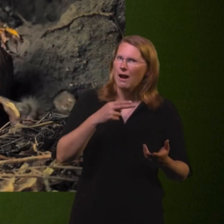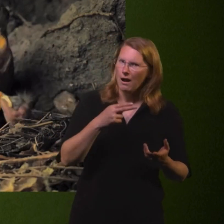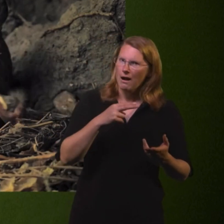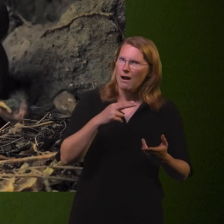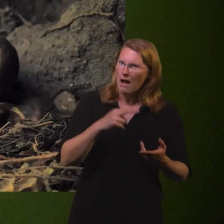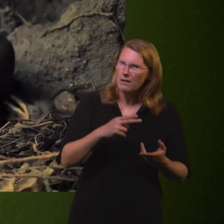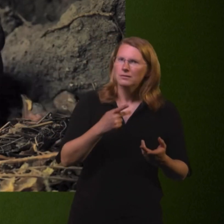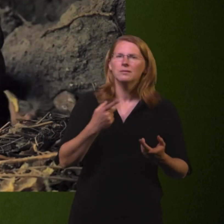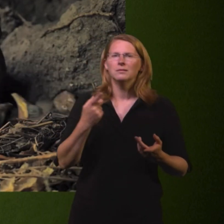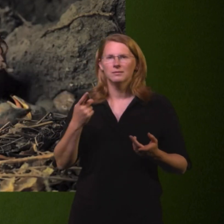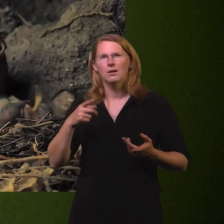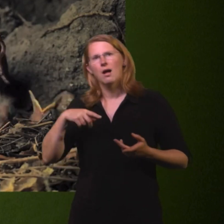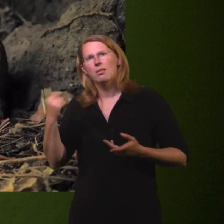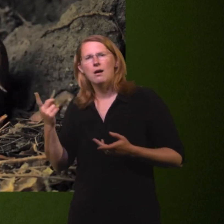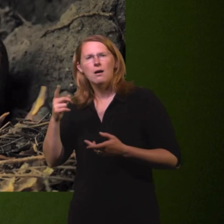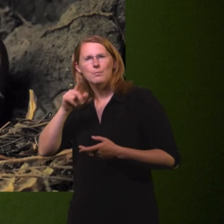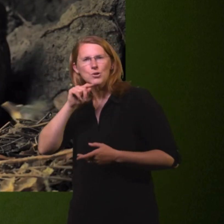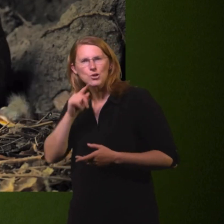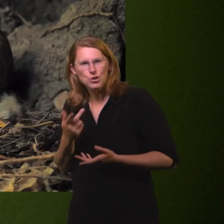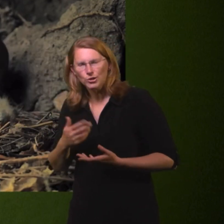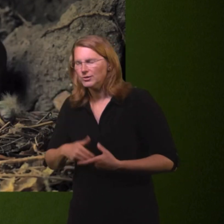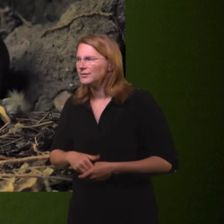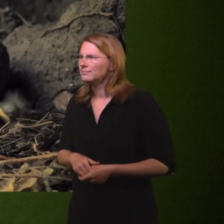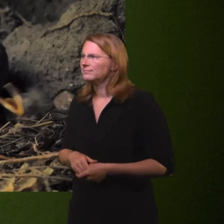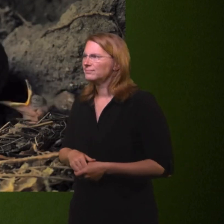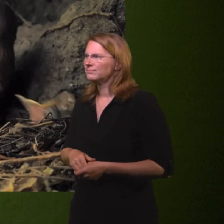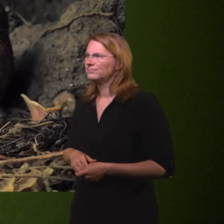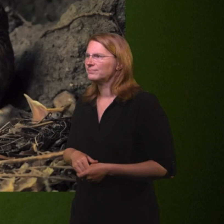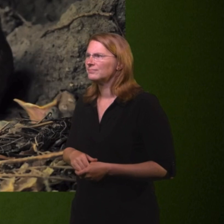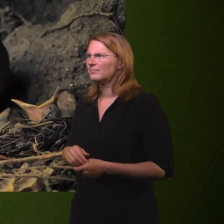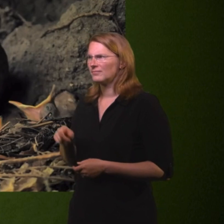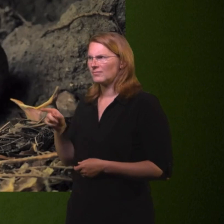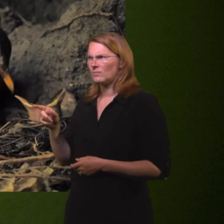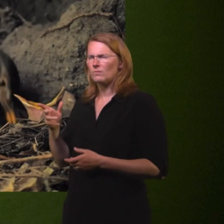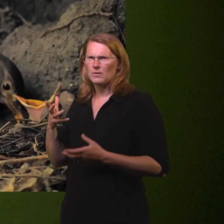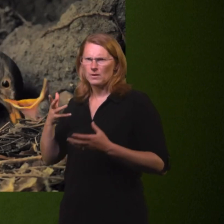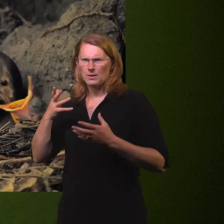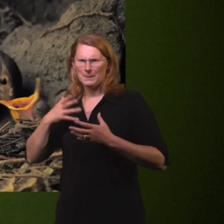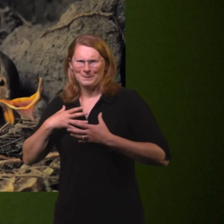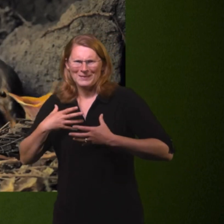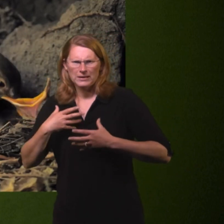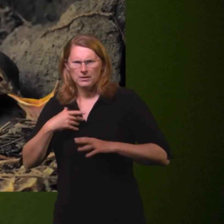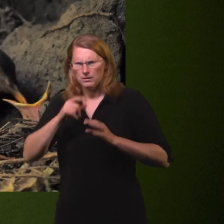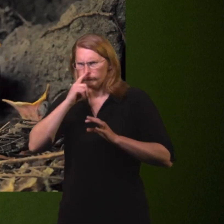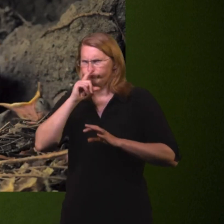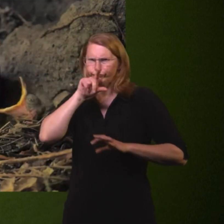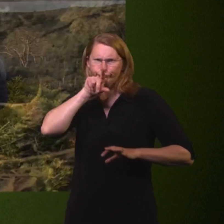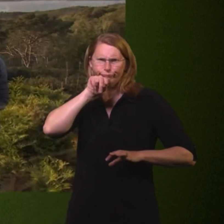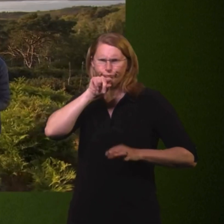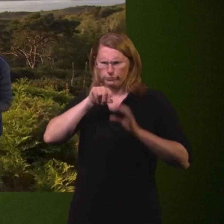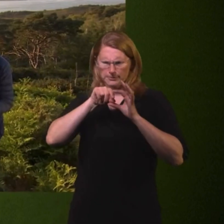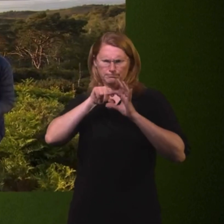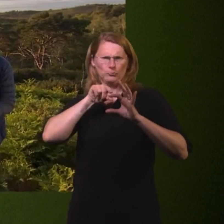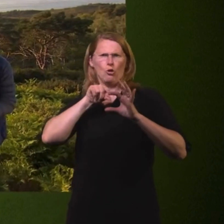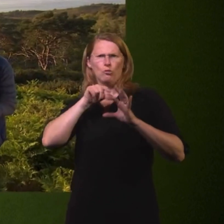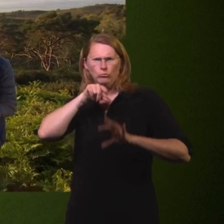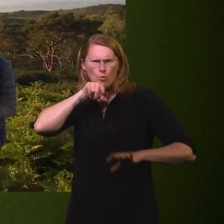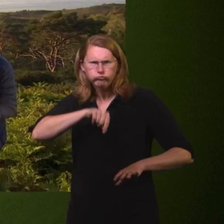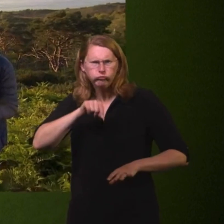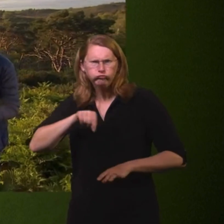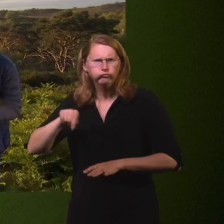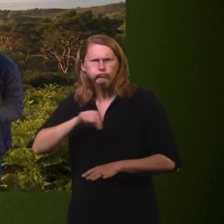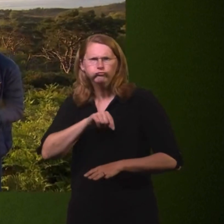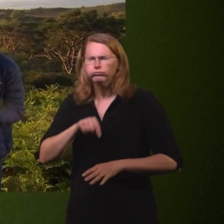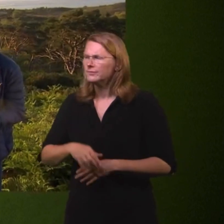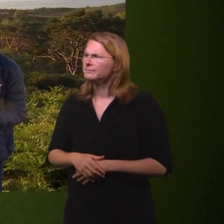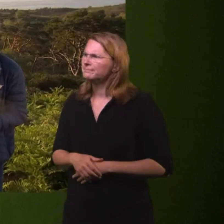greater volume of prey. And there you can see they're still finding some wet patches to find worms close to the surface to feed